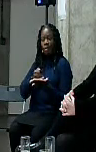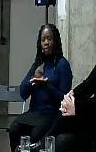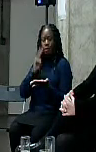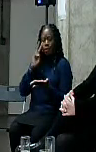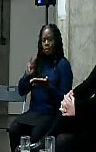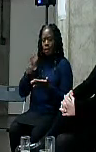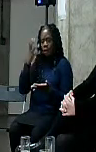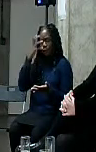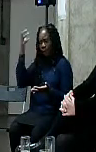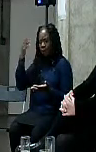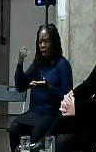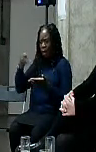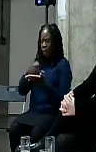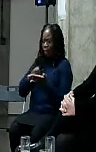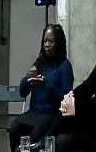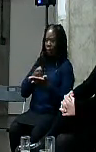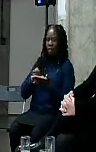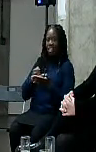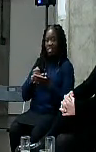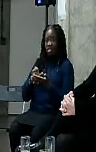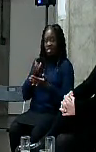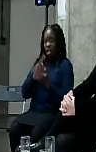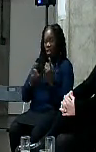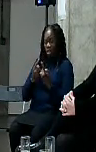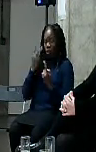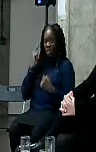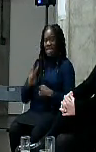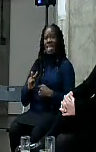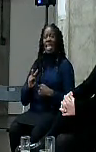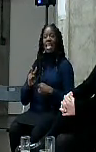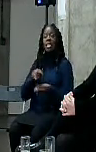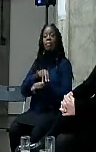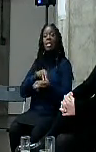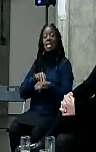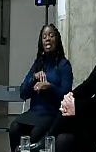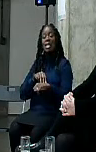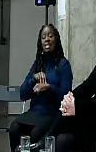state and the police. You know,